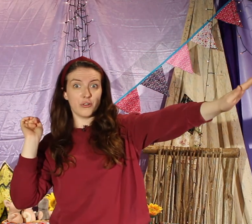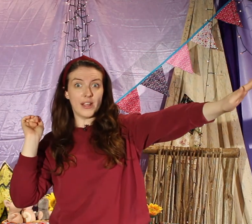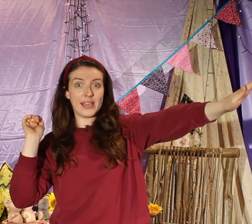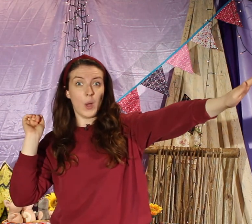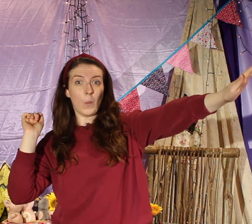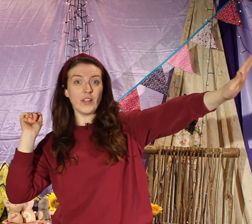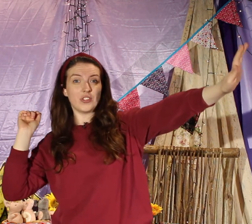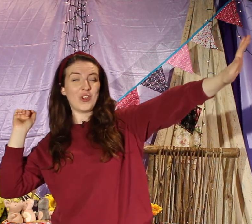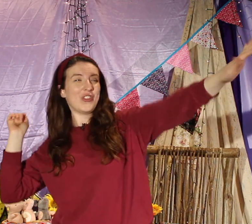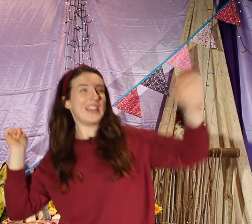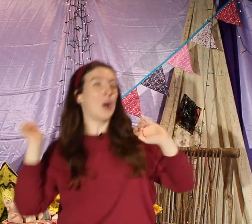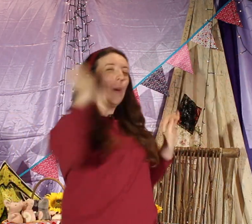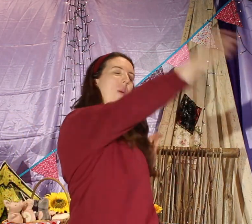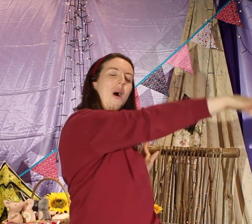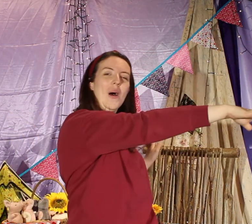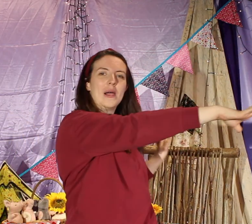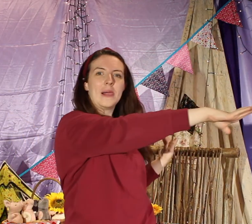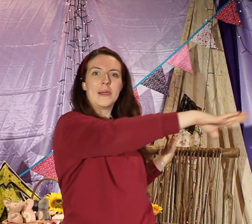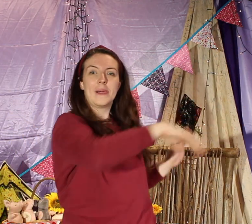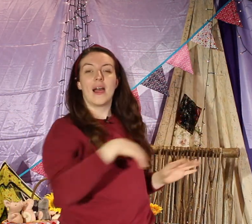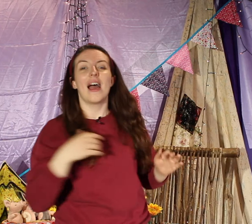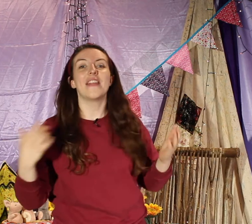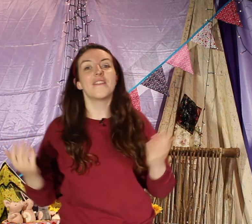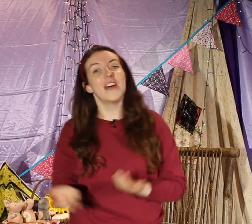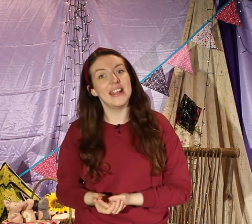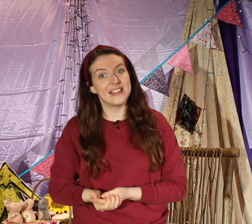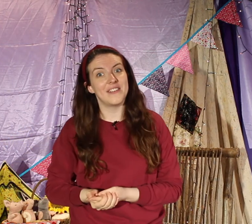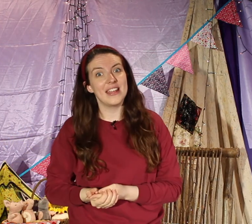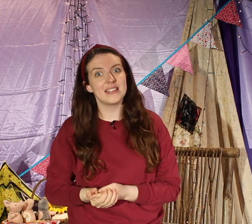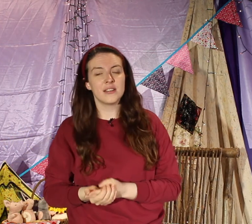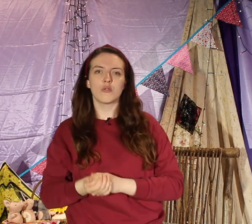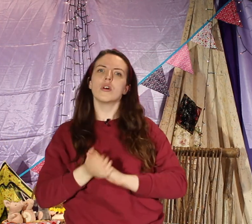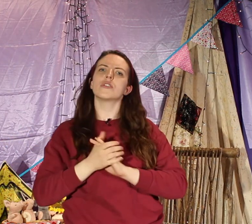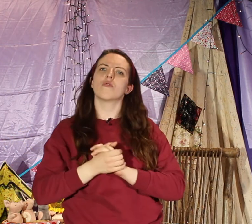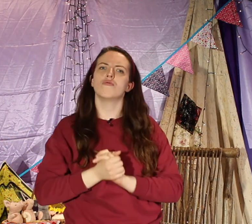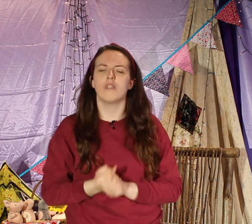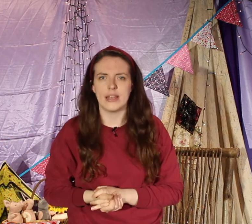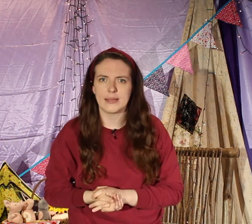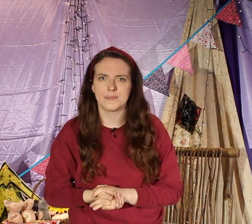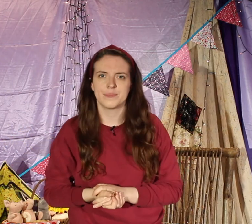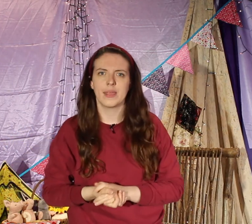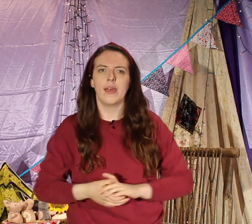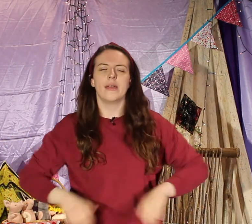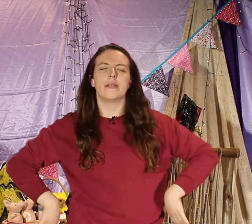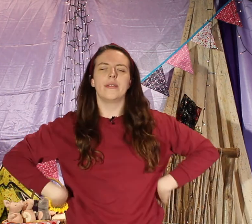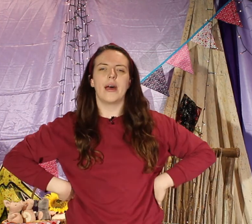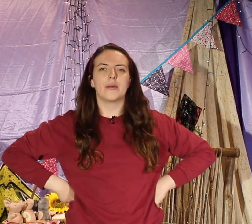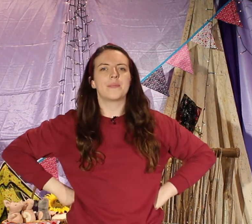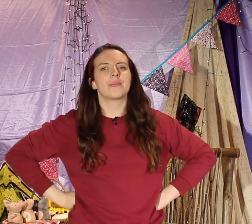Ready? 1, 2, 3. Oh. And the final event was running. Now,